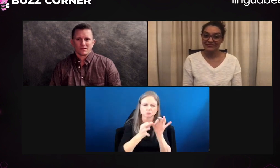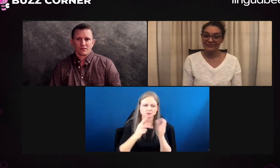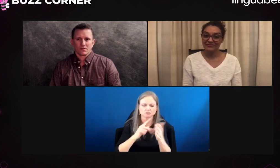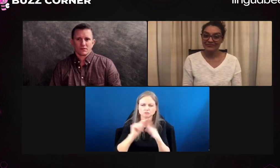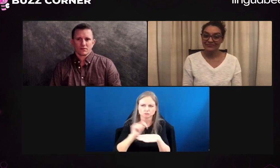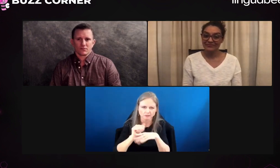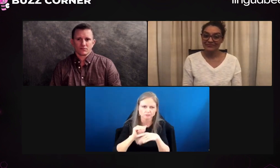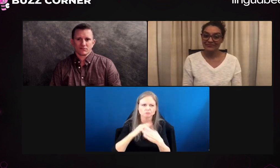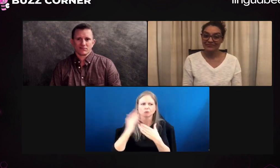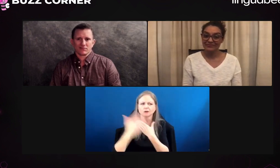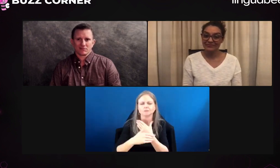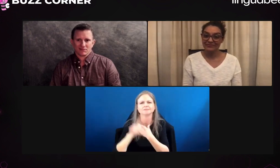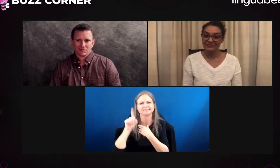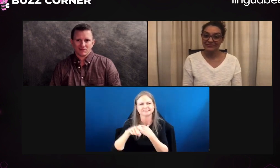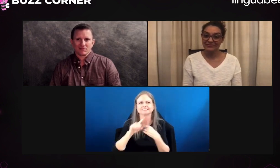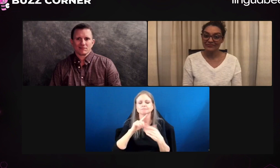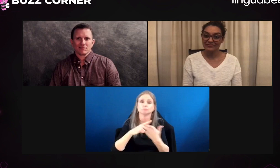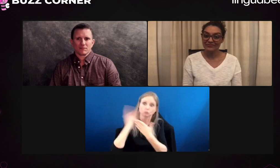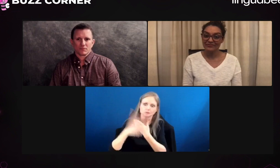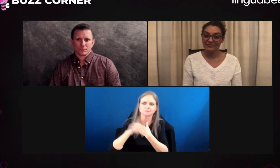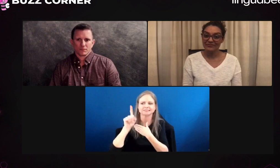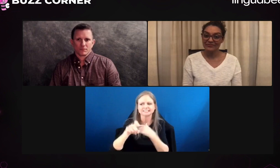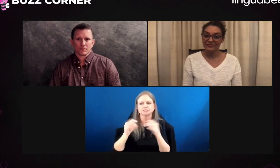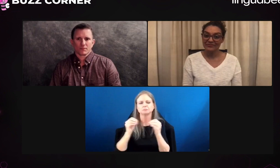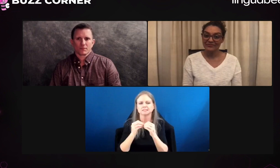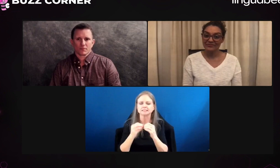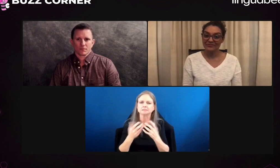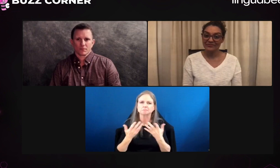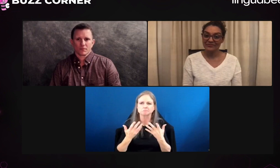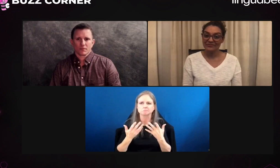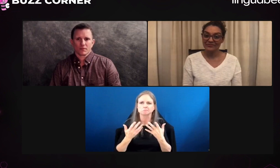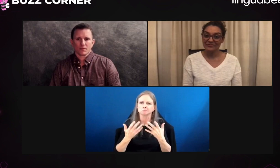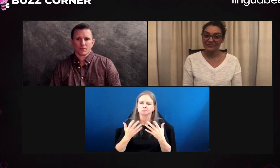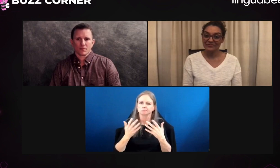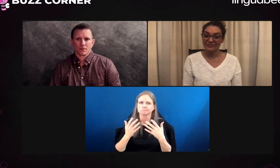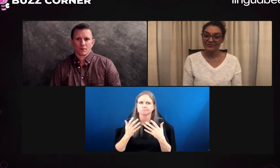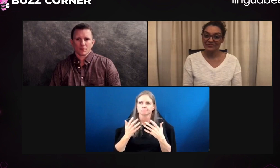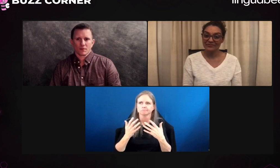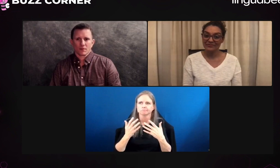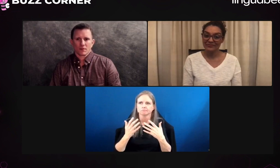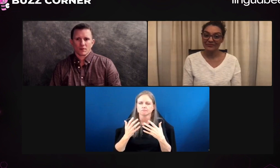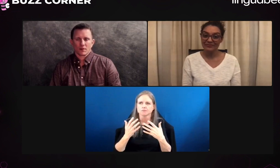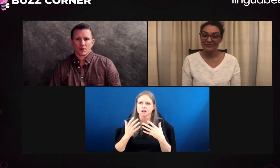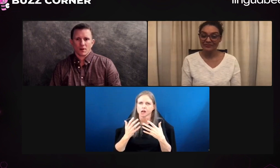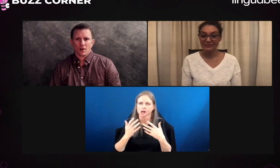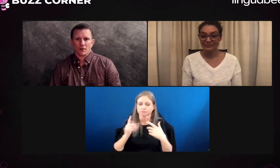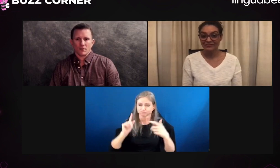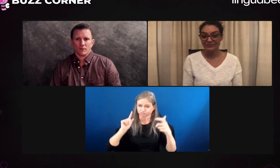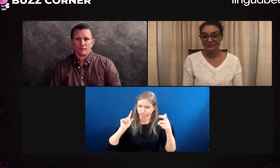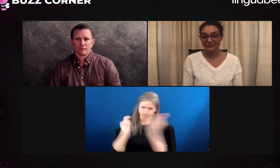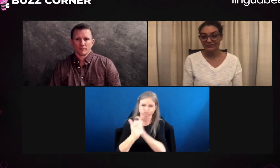You know, I think IPPs or ITPs, these programs,